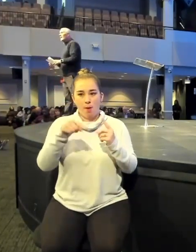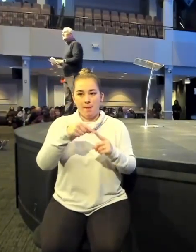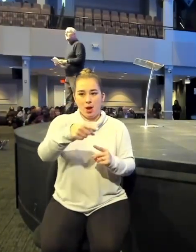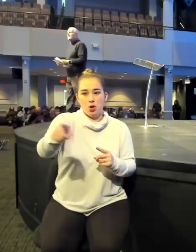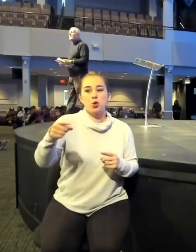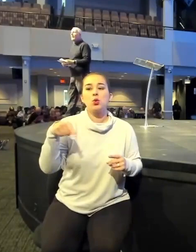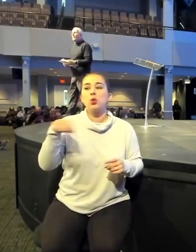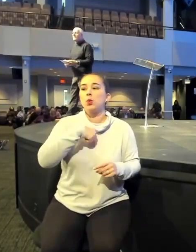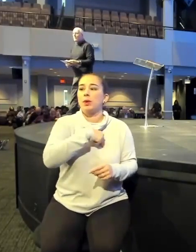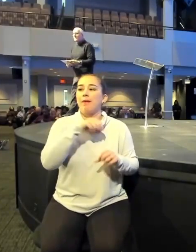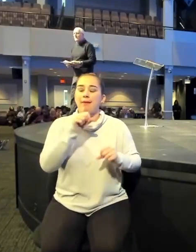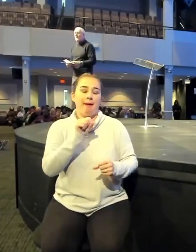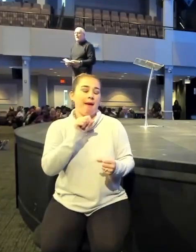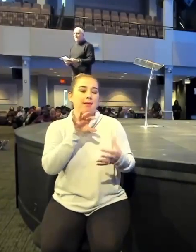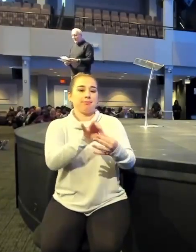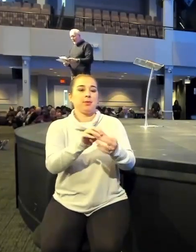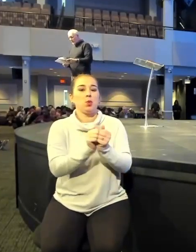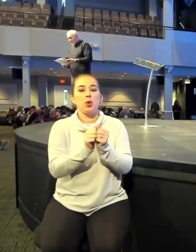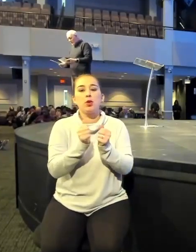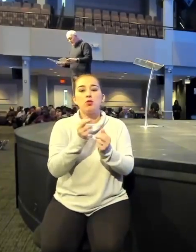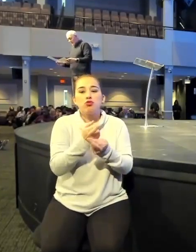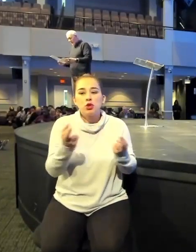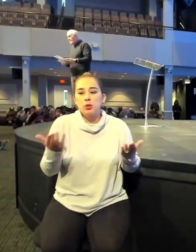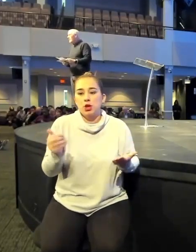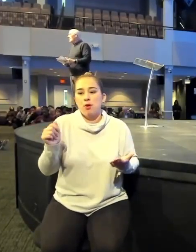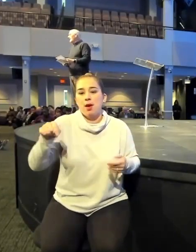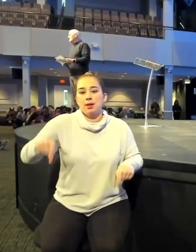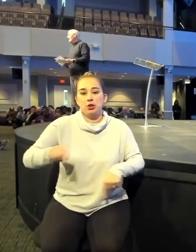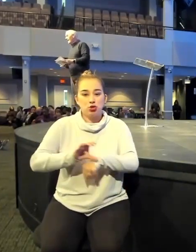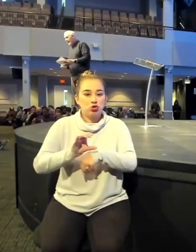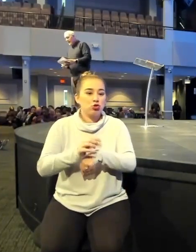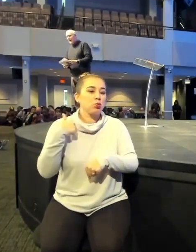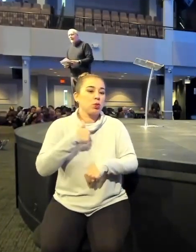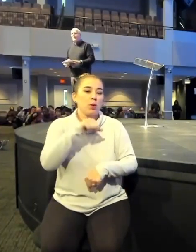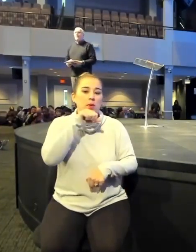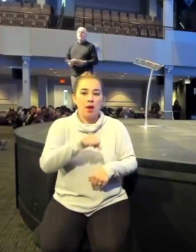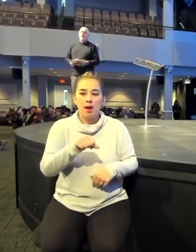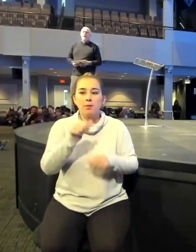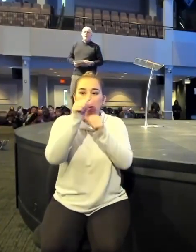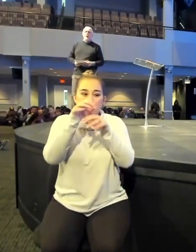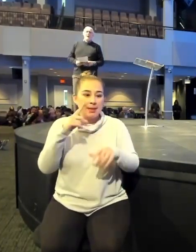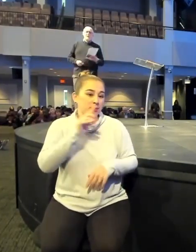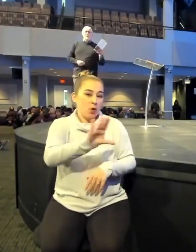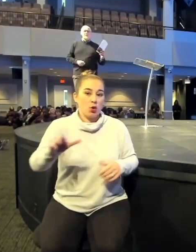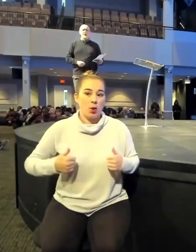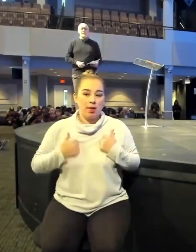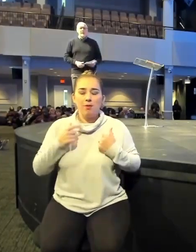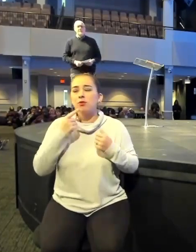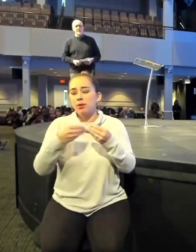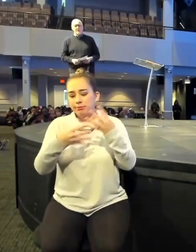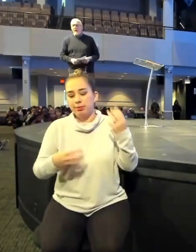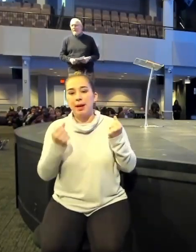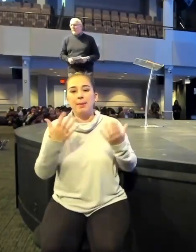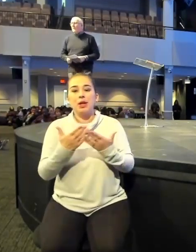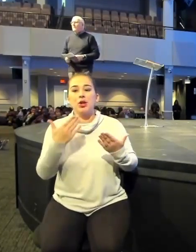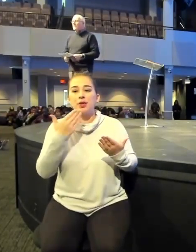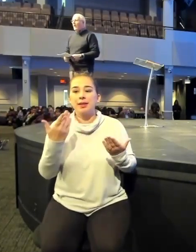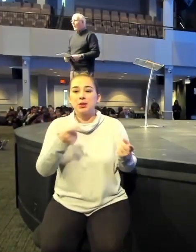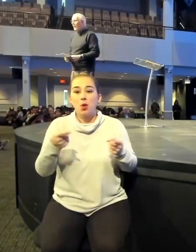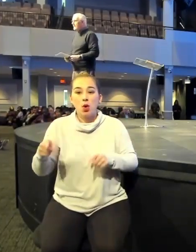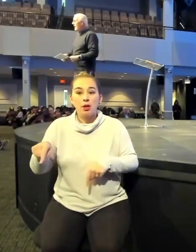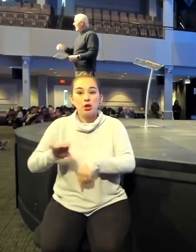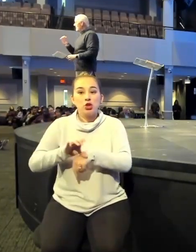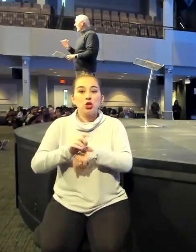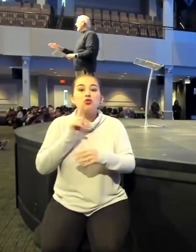get you connected to some of our resources here at our church. We'd love to be a blessing in your life. A lot of good things happening in church life. Encourage